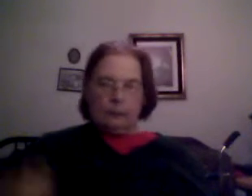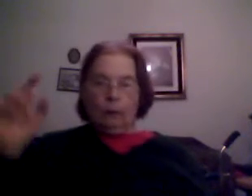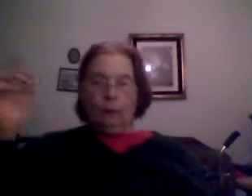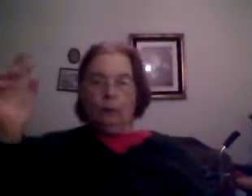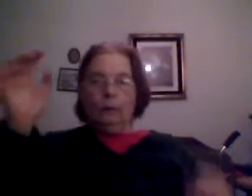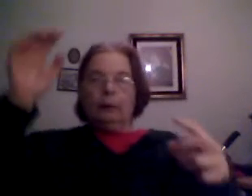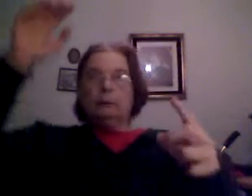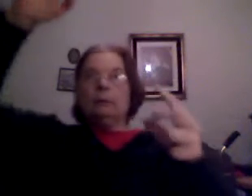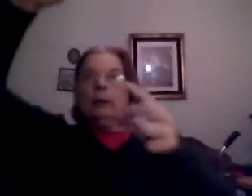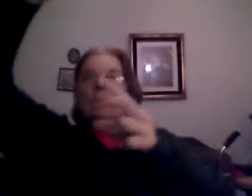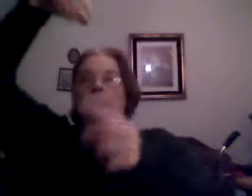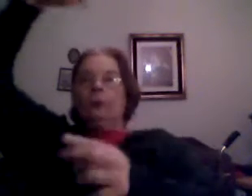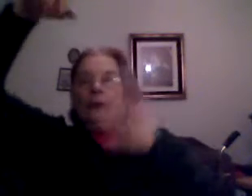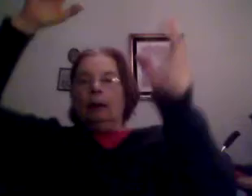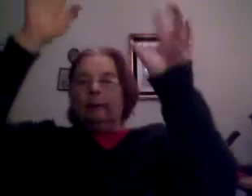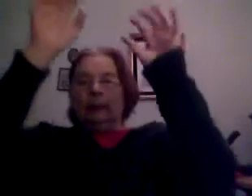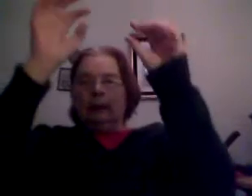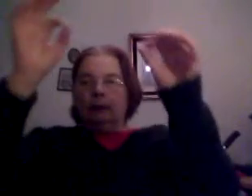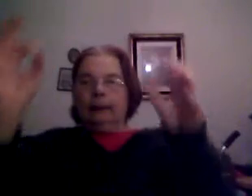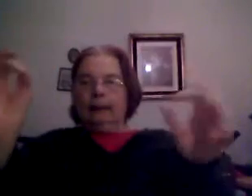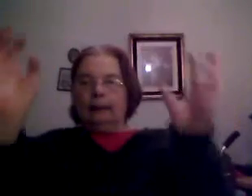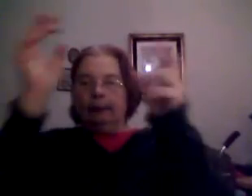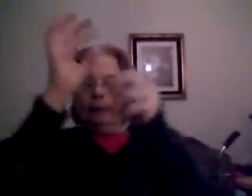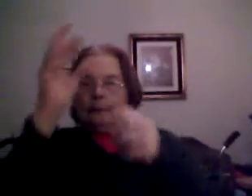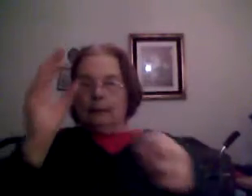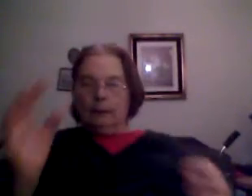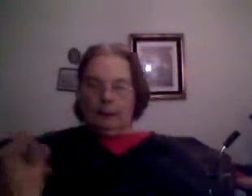Or molebill. Round and little dangly things coming down.